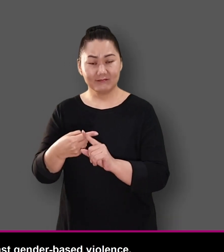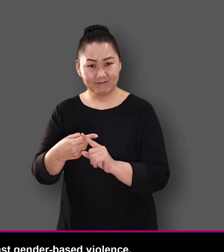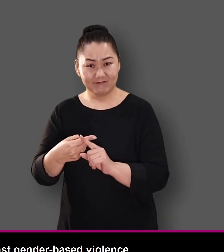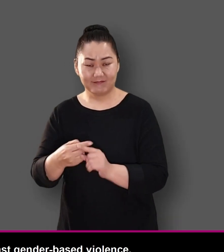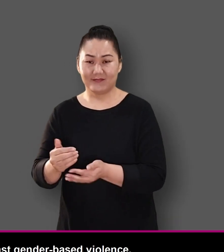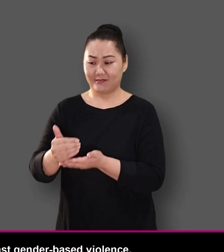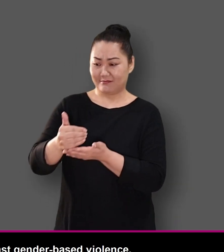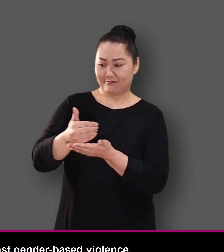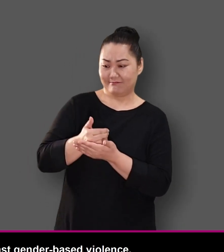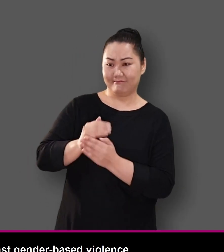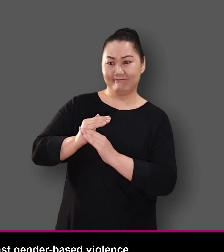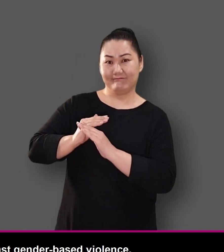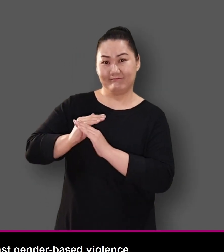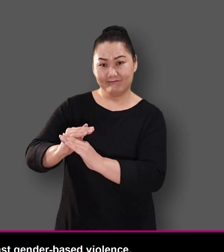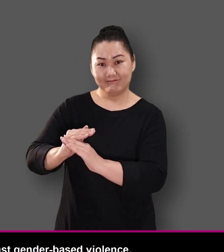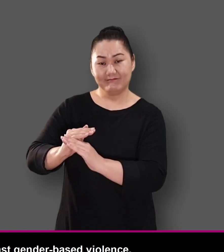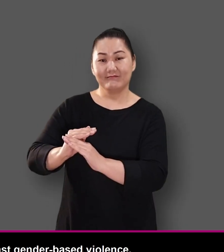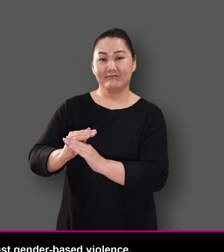And protection against gender-based violence.